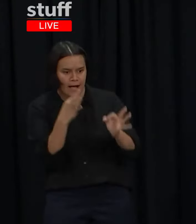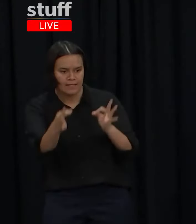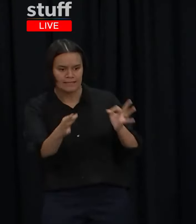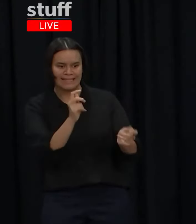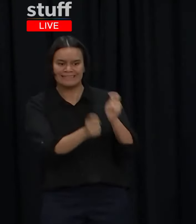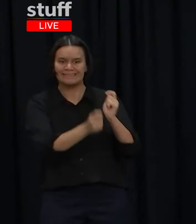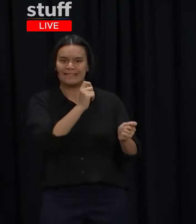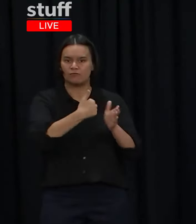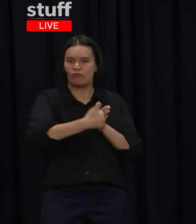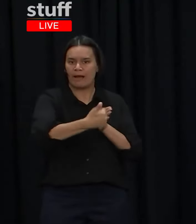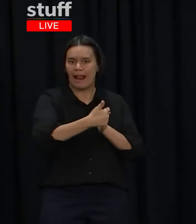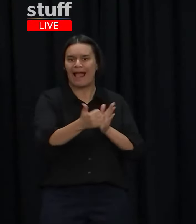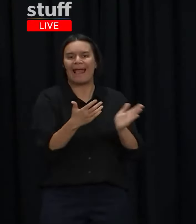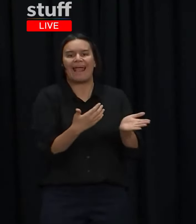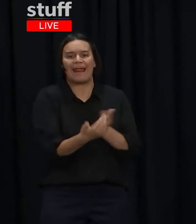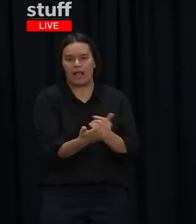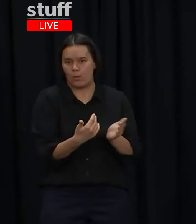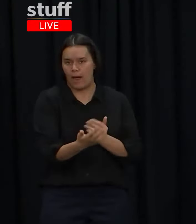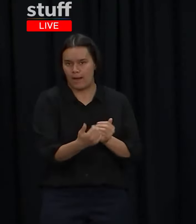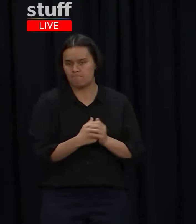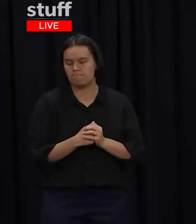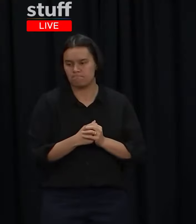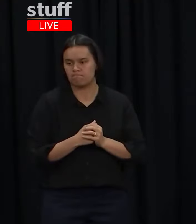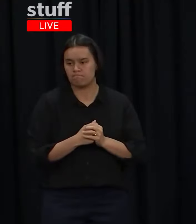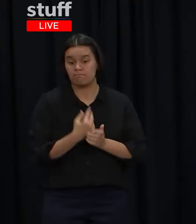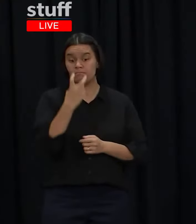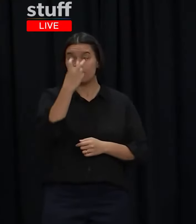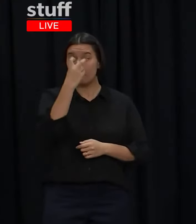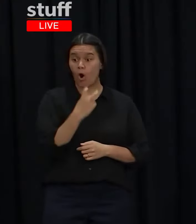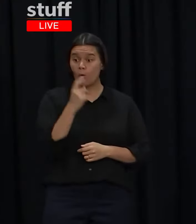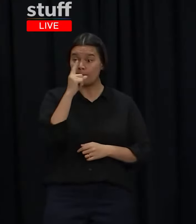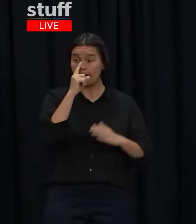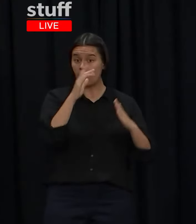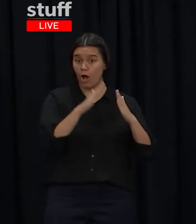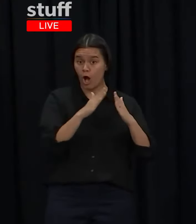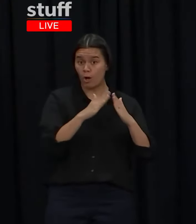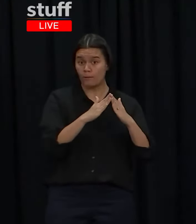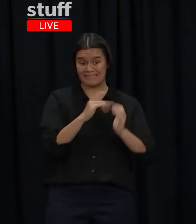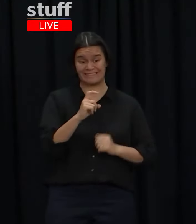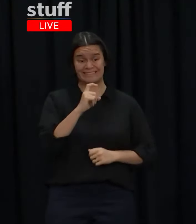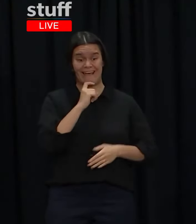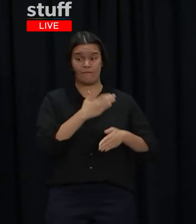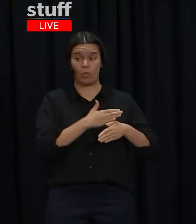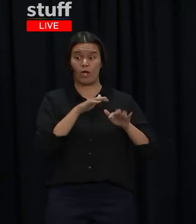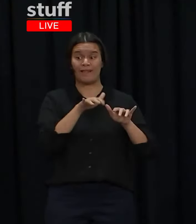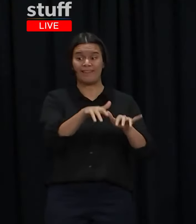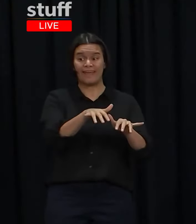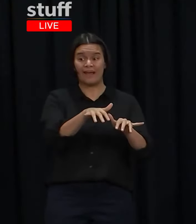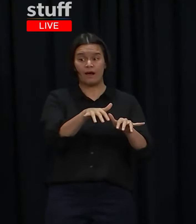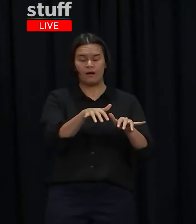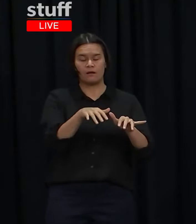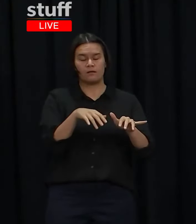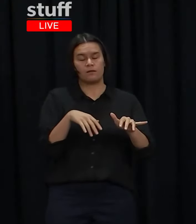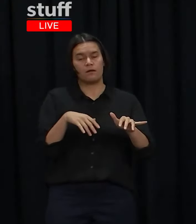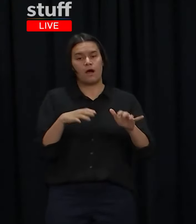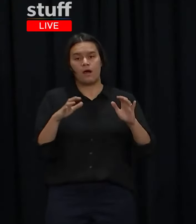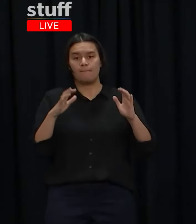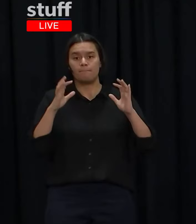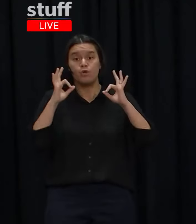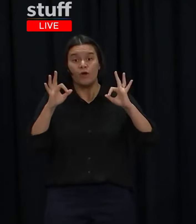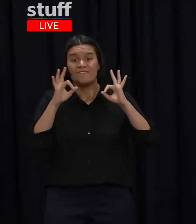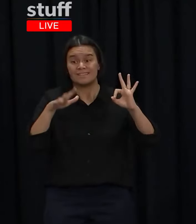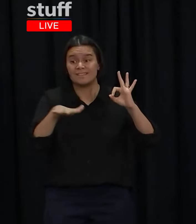Ideally, those working in situations like age residential care would not go back to work while they were so they would do the